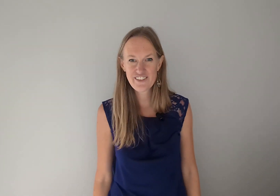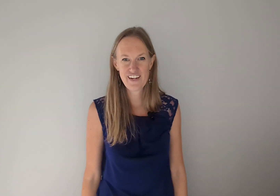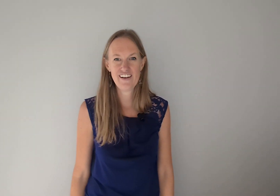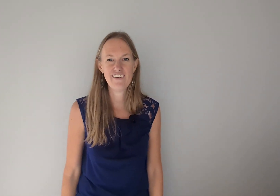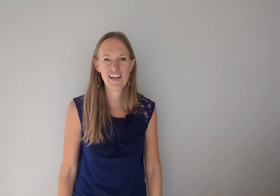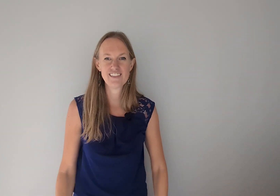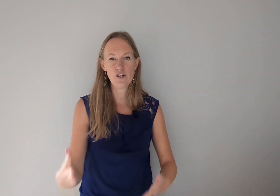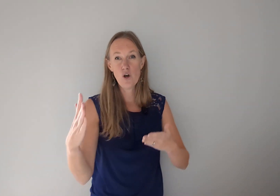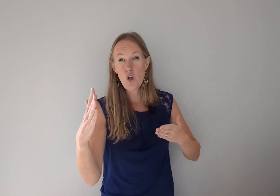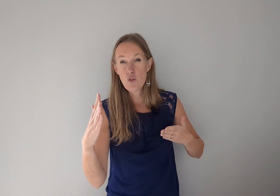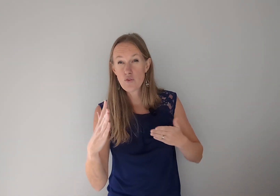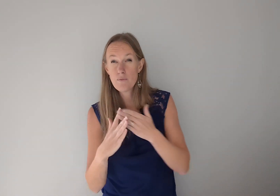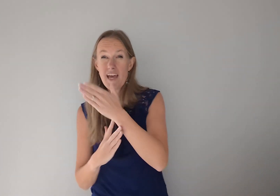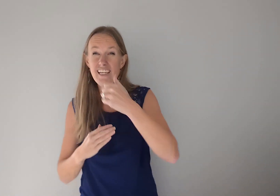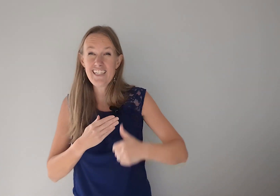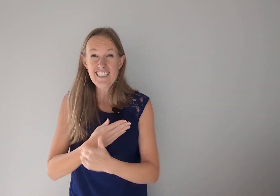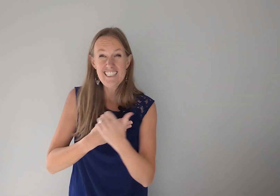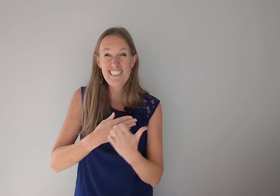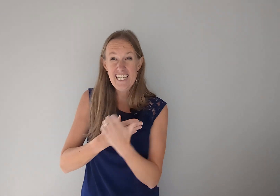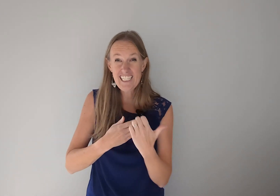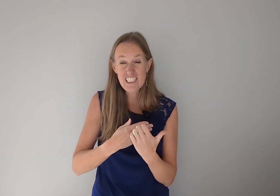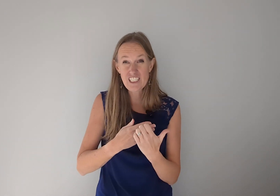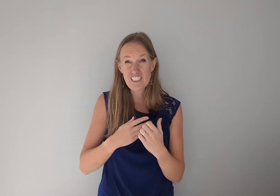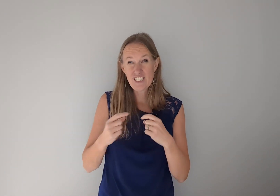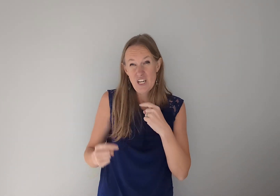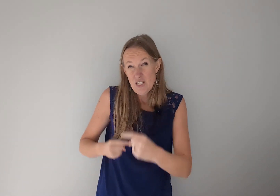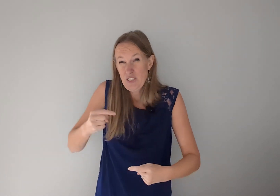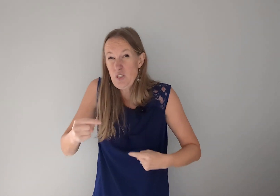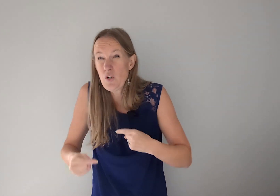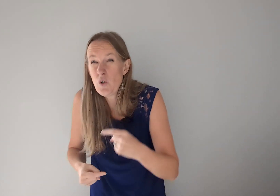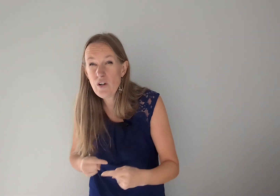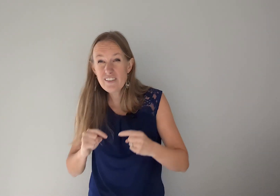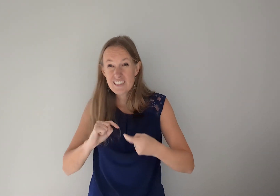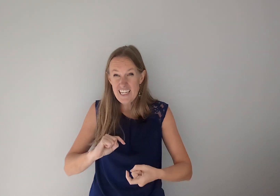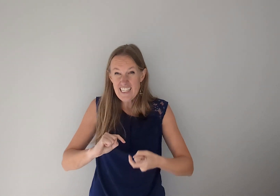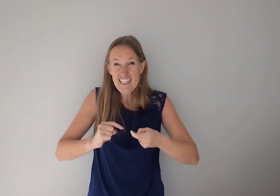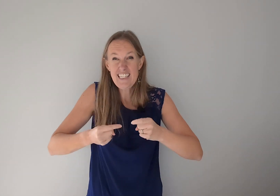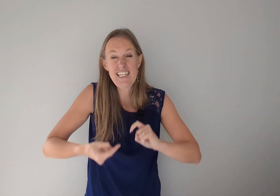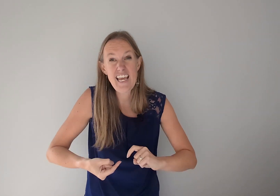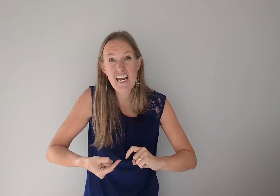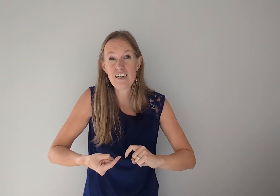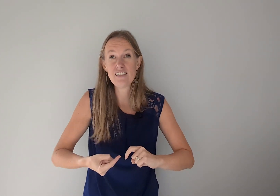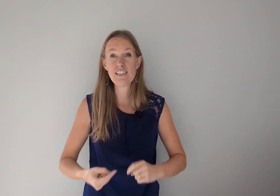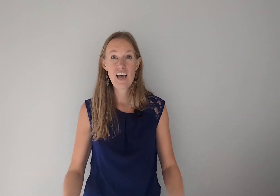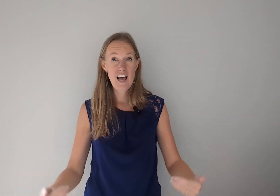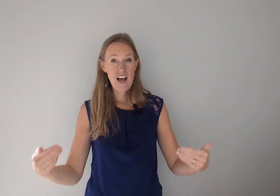3. Okay, so through many dangers, toils, and snares,